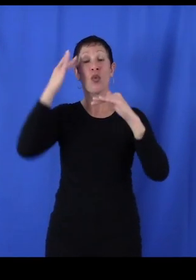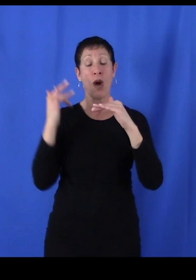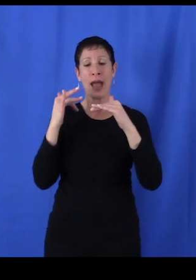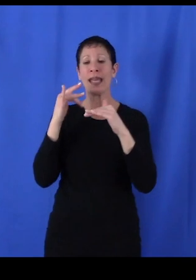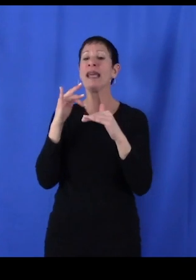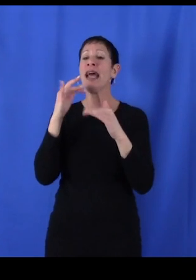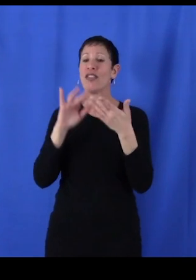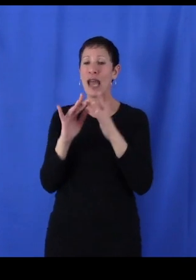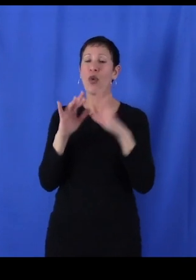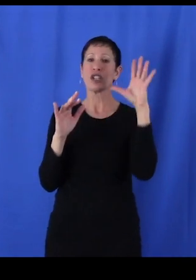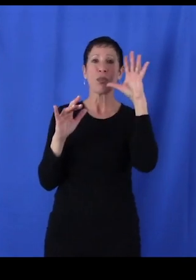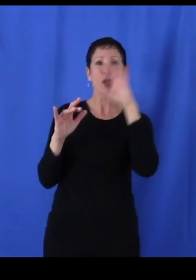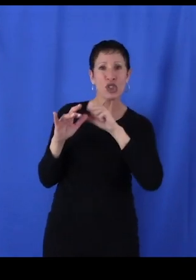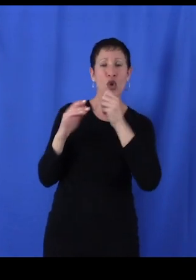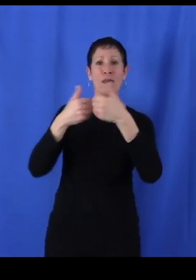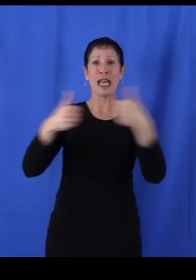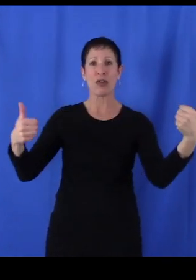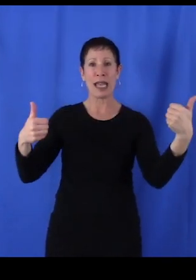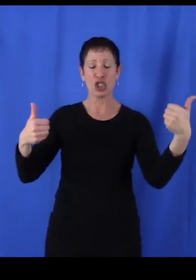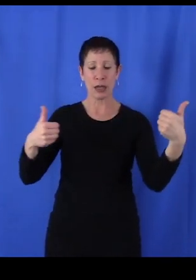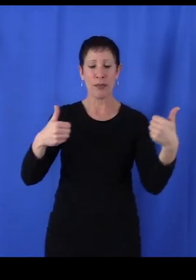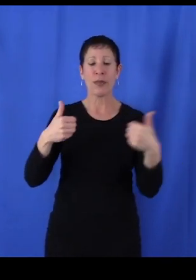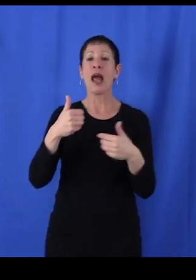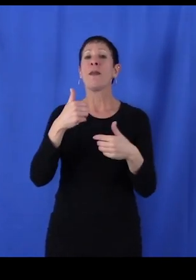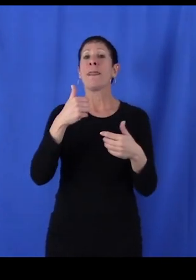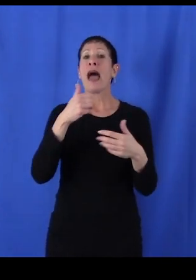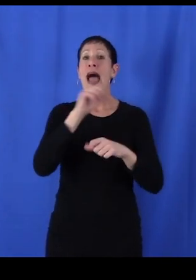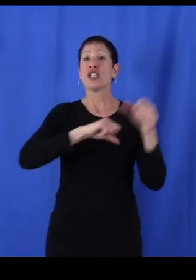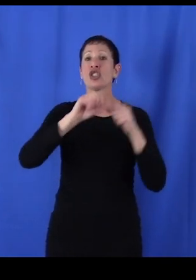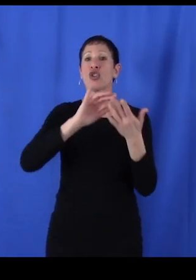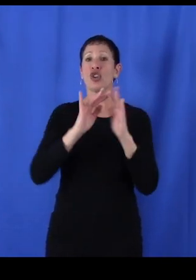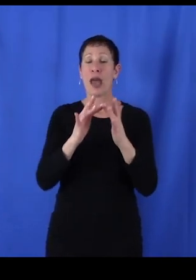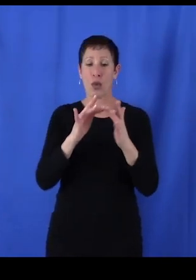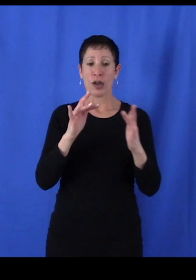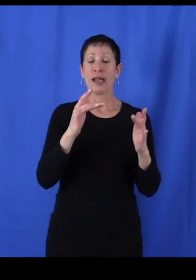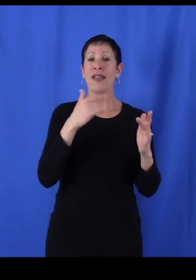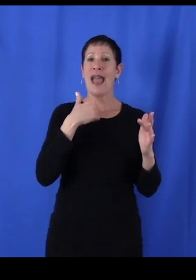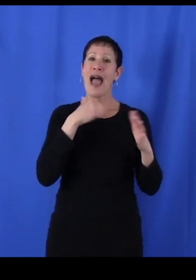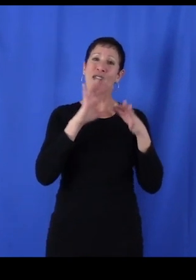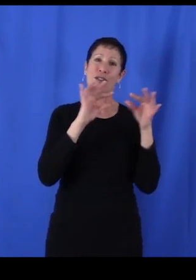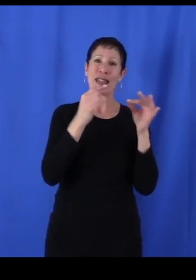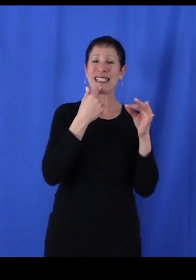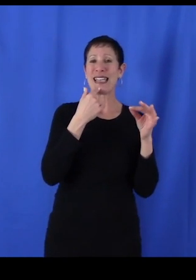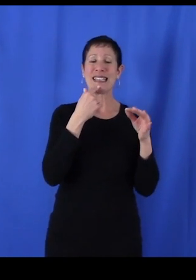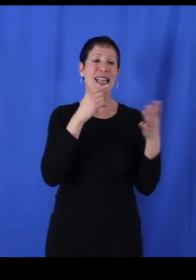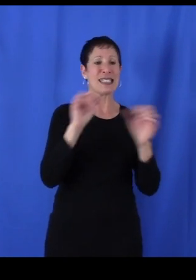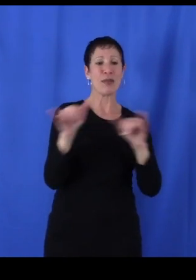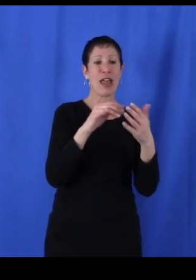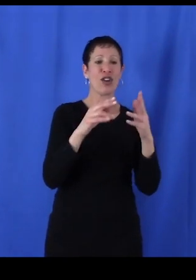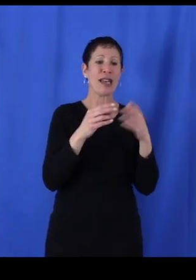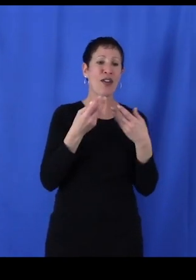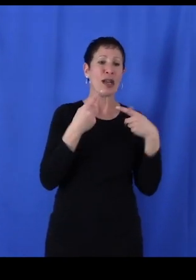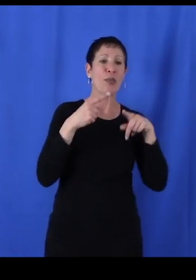currently presume segregation. At the heart of social networks is the axiom that similarity breeds connection, that birds of a